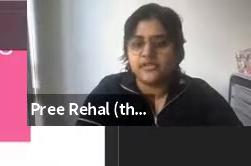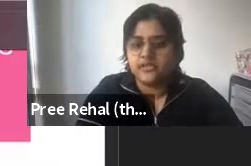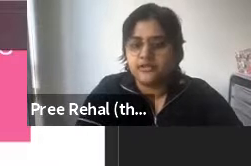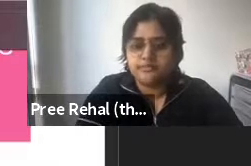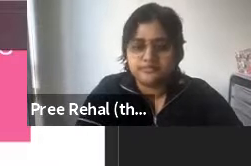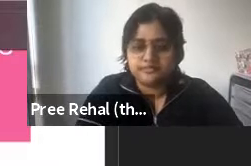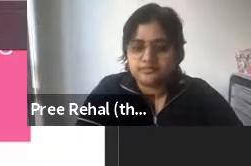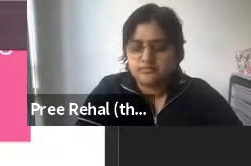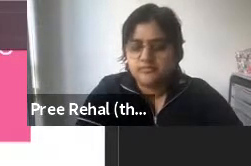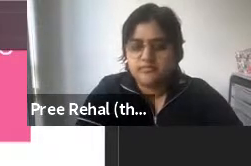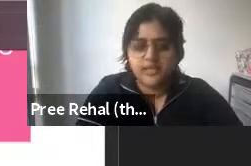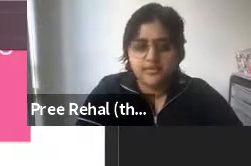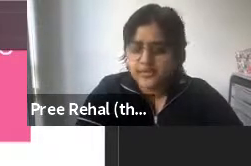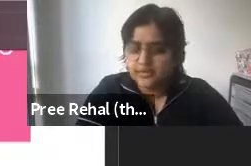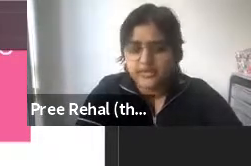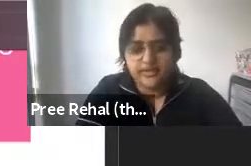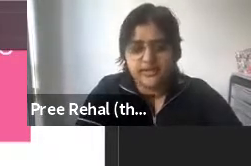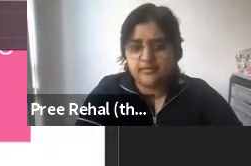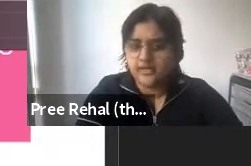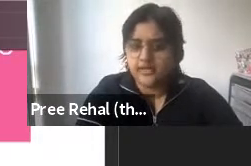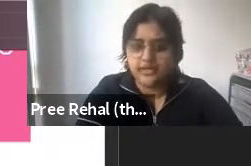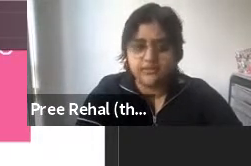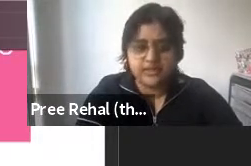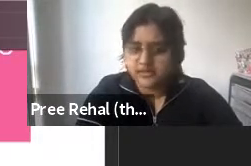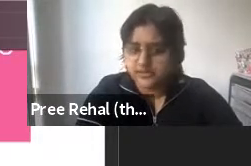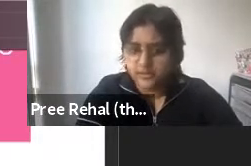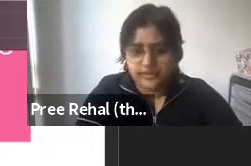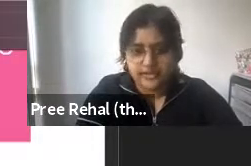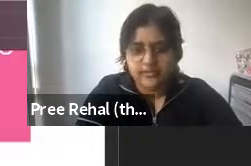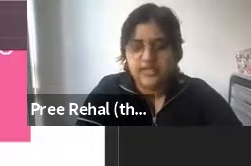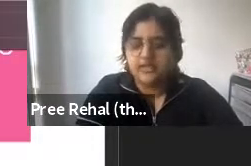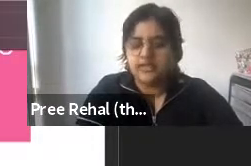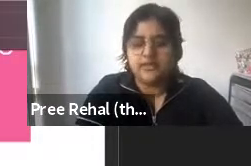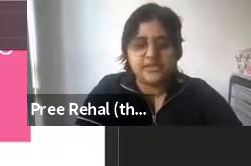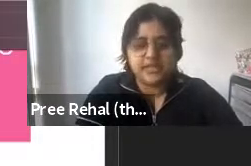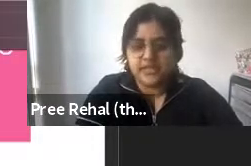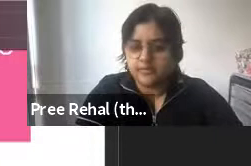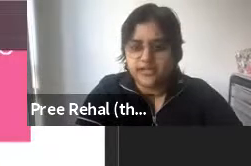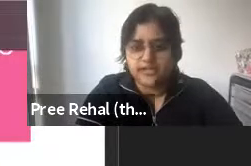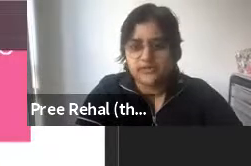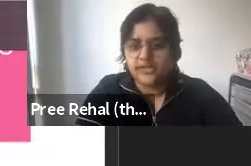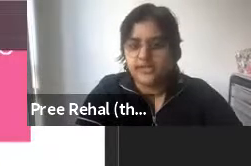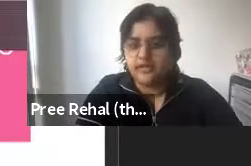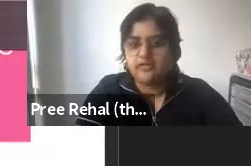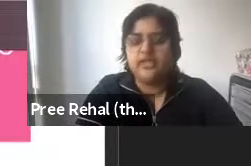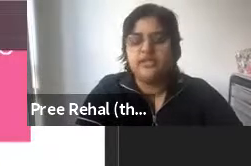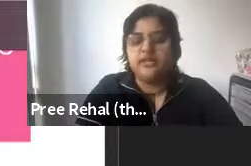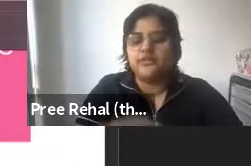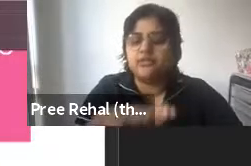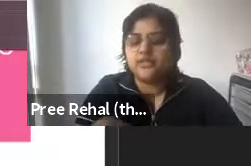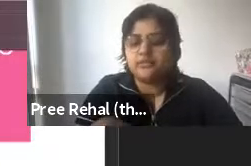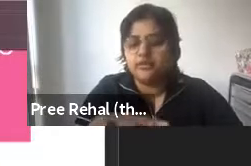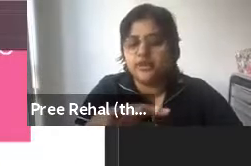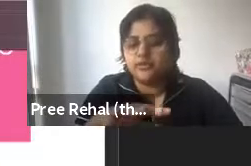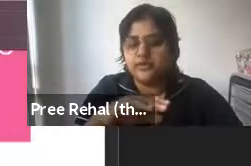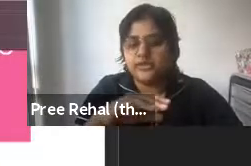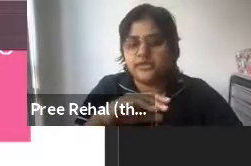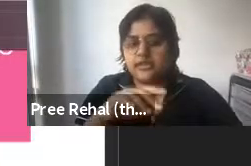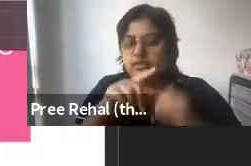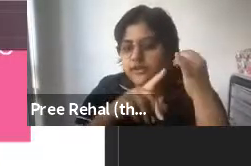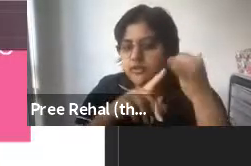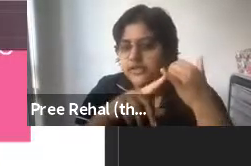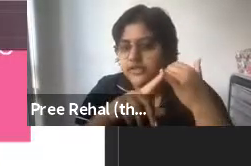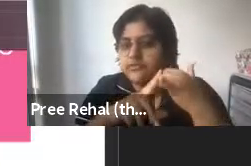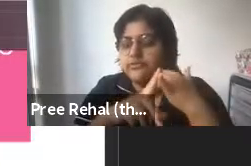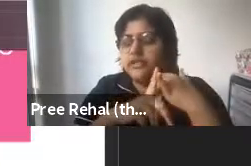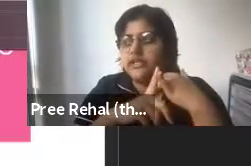called Artworks TO. I'm not being paid by them, but I really like this program. I think they're taking applications right now. And through this program, you get to